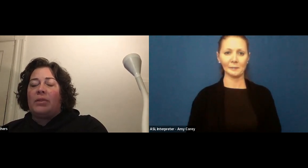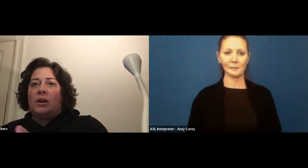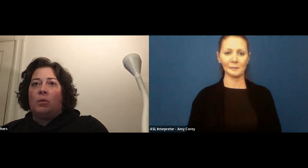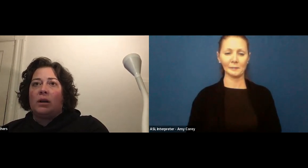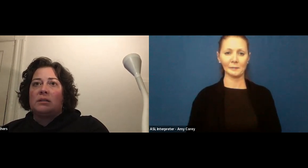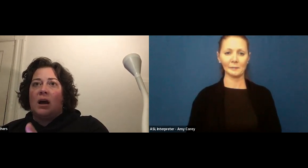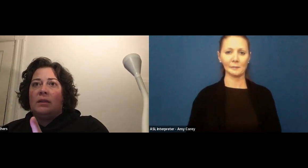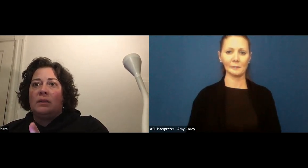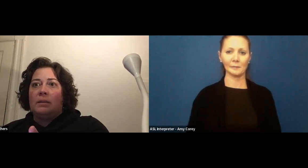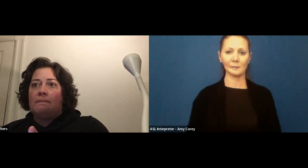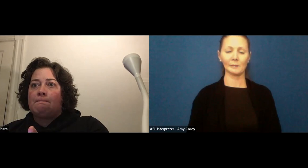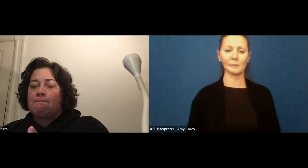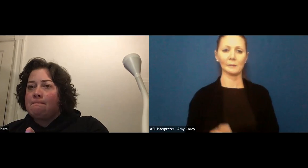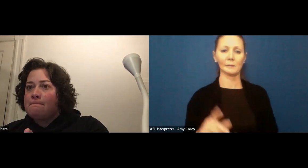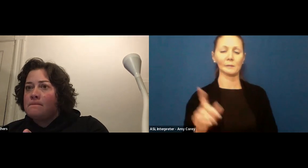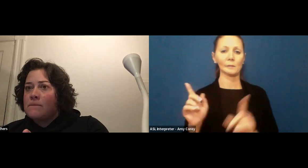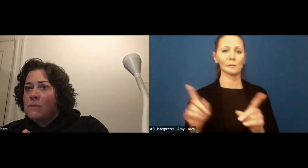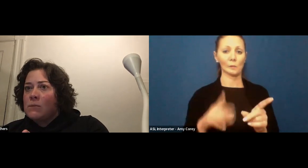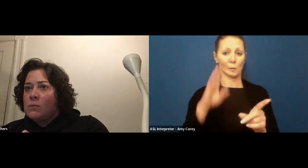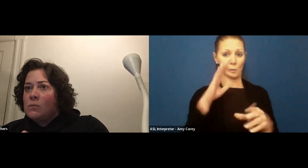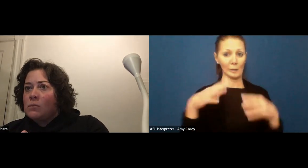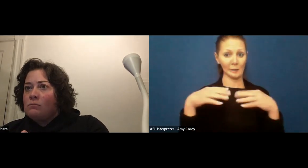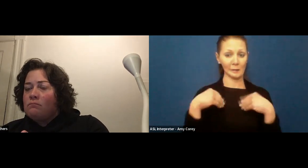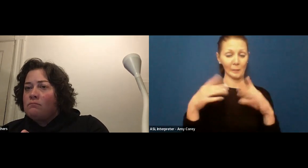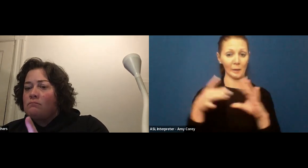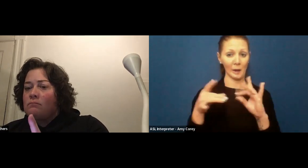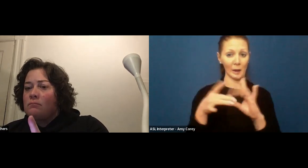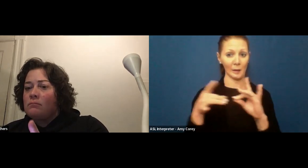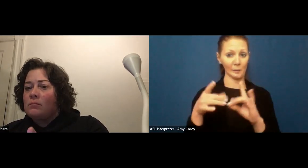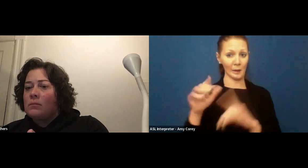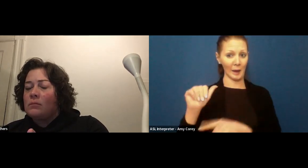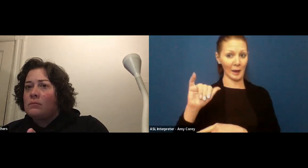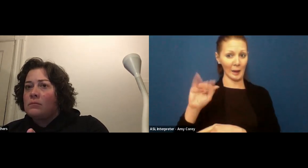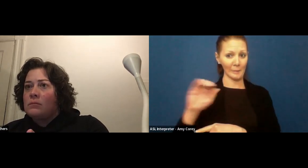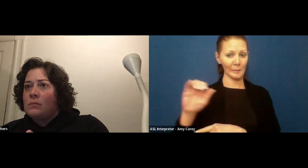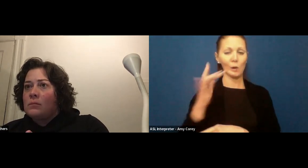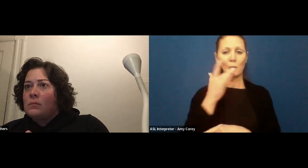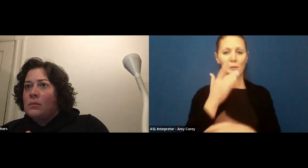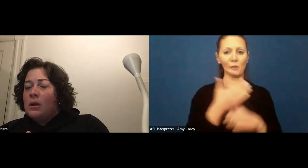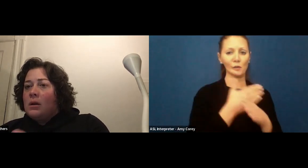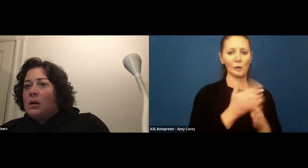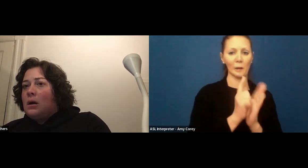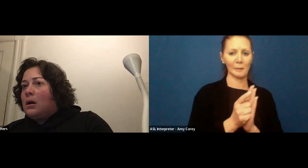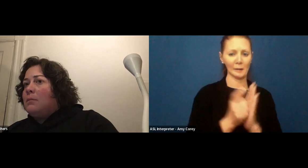Well, Will you be accepting, comment from Amy, or would you like the minutes shared right now?